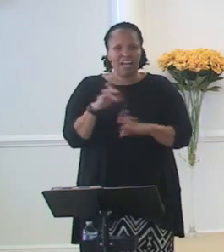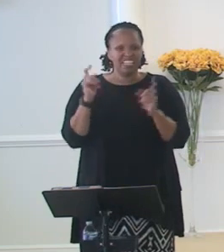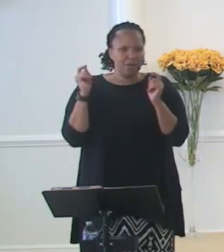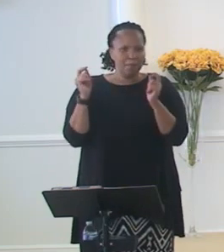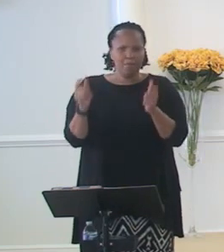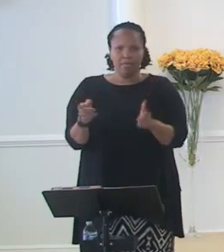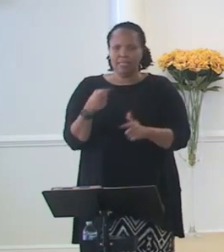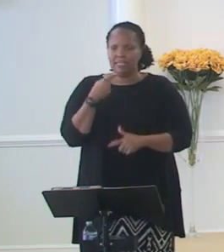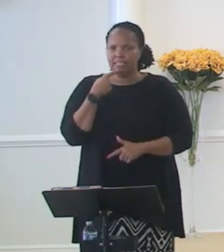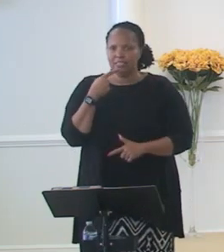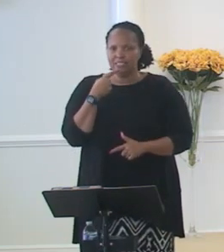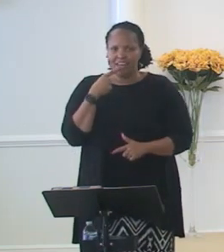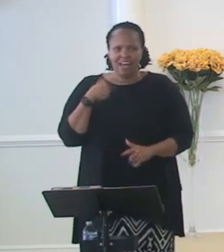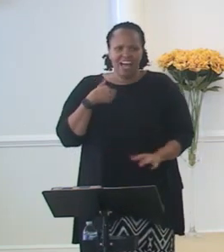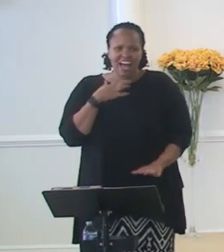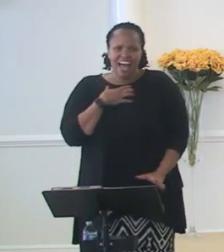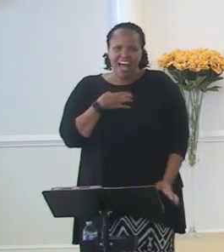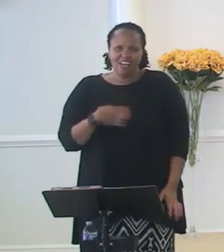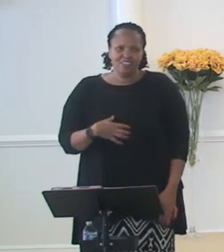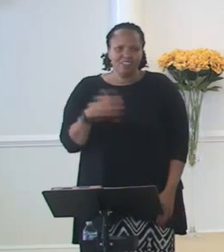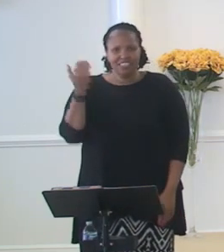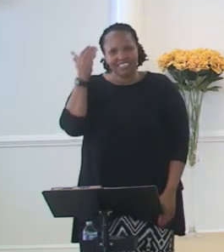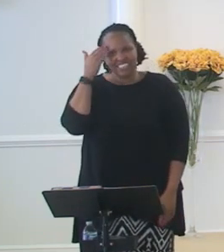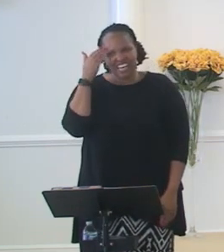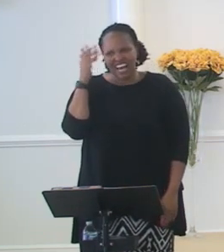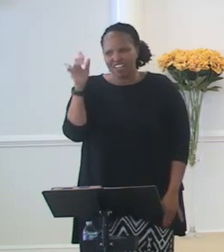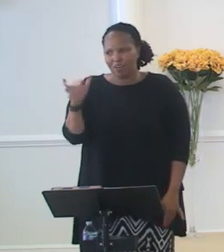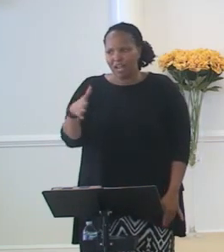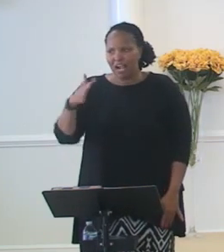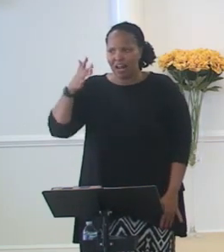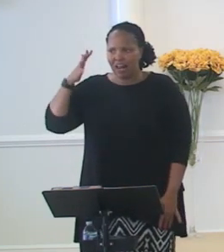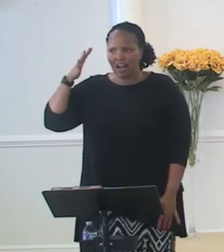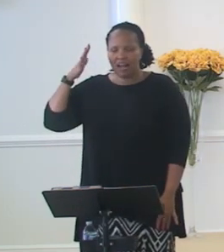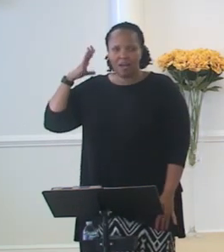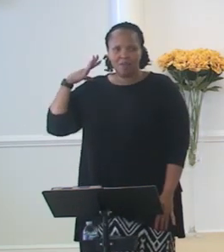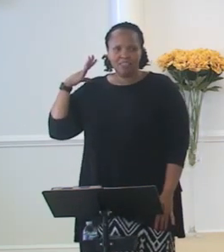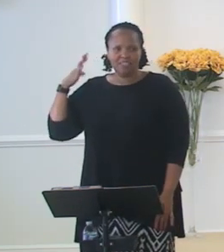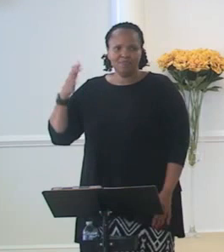immediately you say, I wish I'd known that back then.